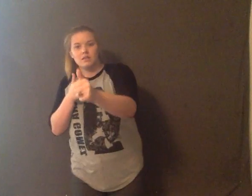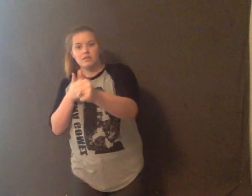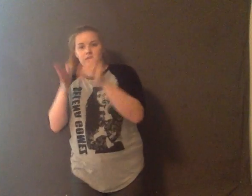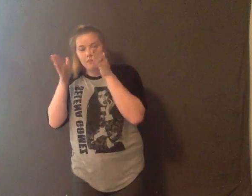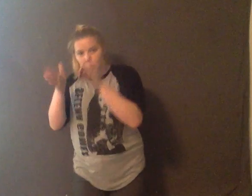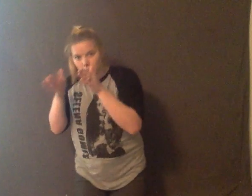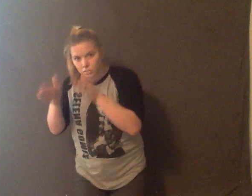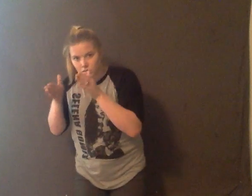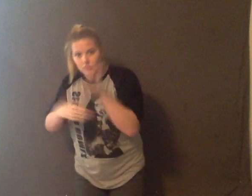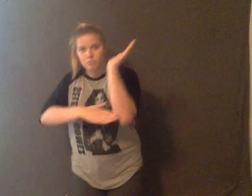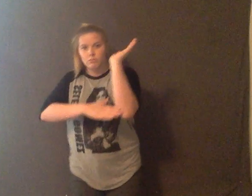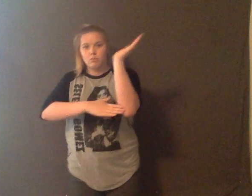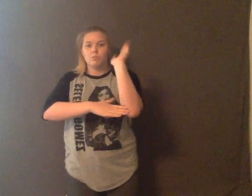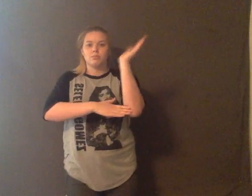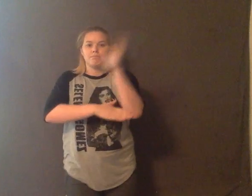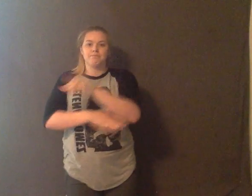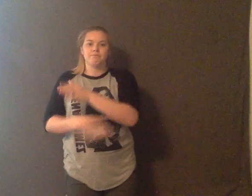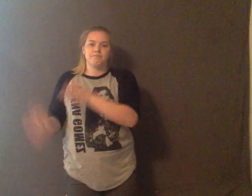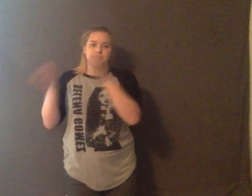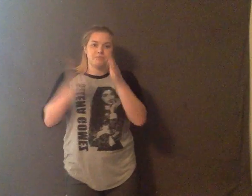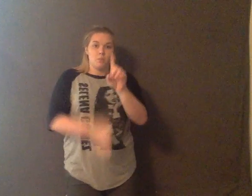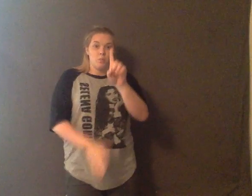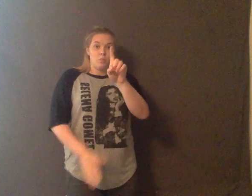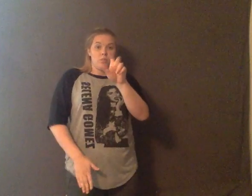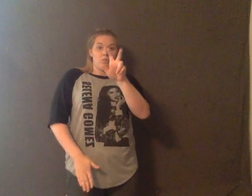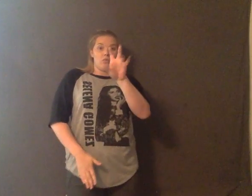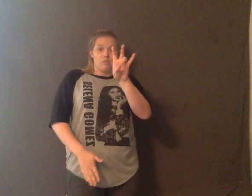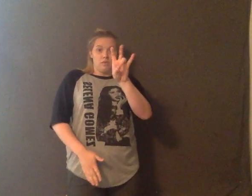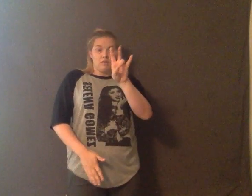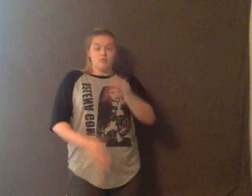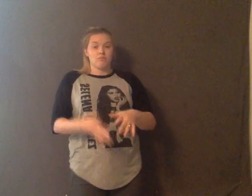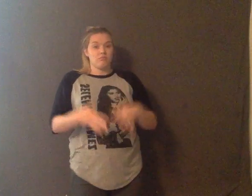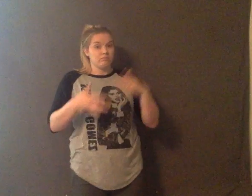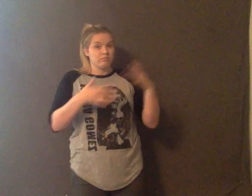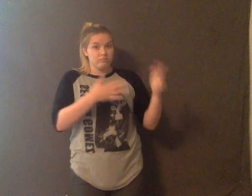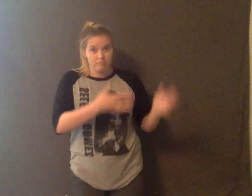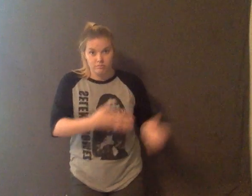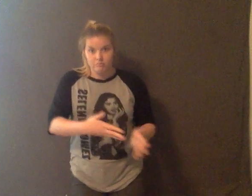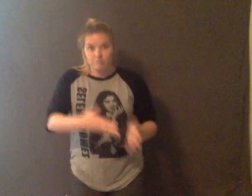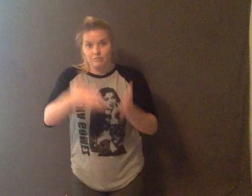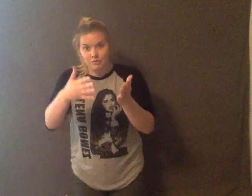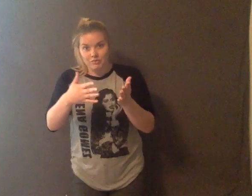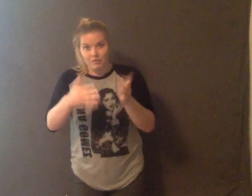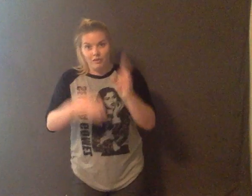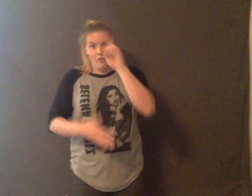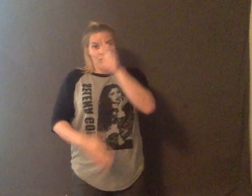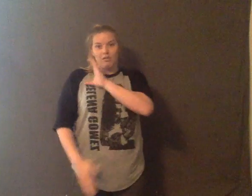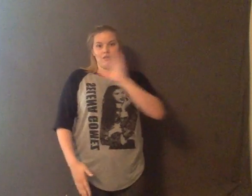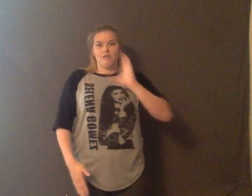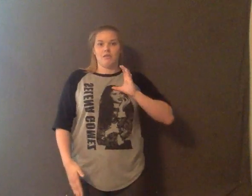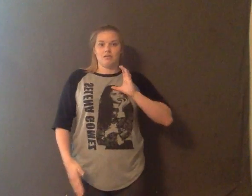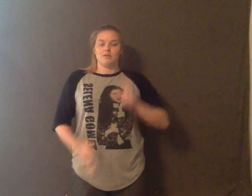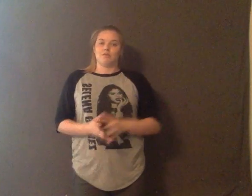least $138 million lobbying Congress. We expect that they spend a good deal more than that in figures that simply aren't